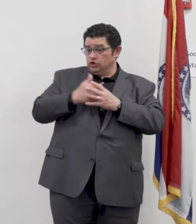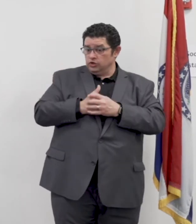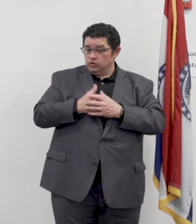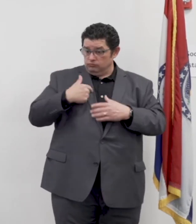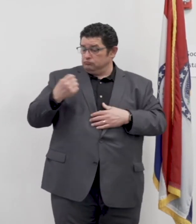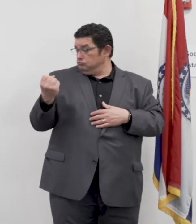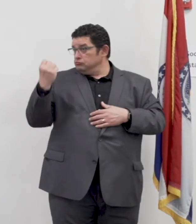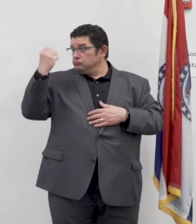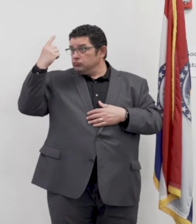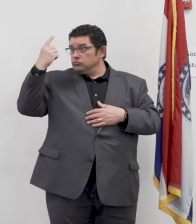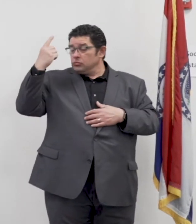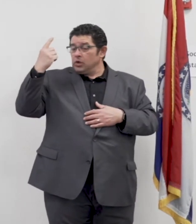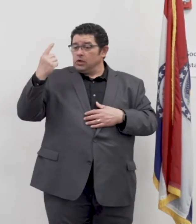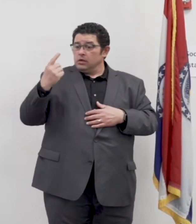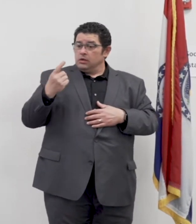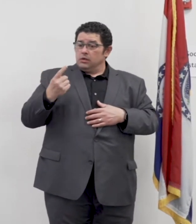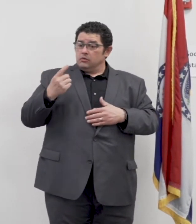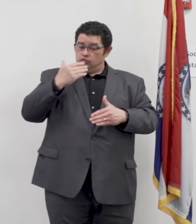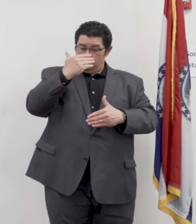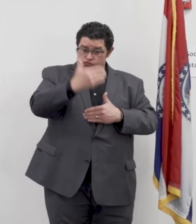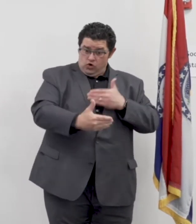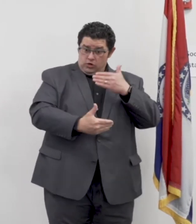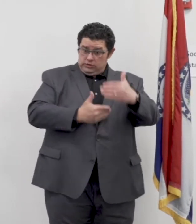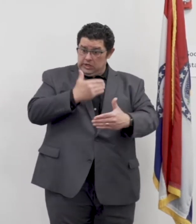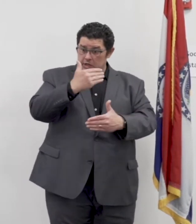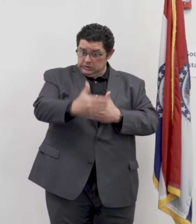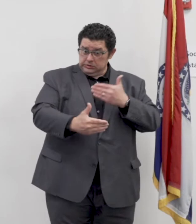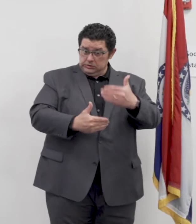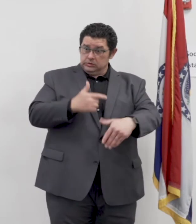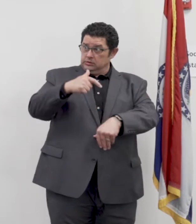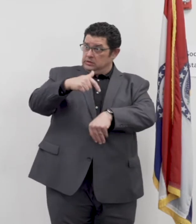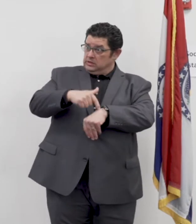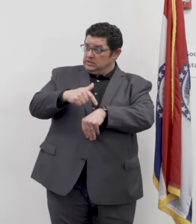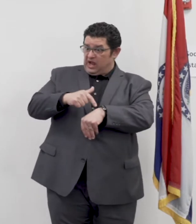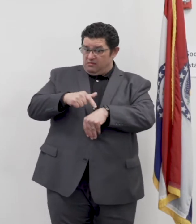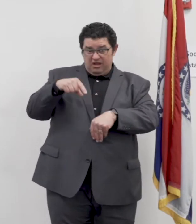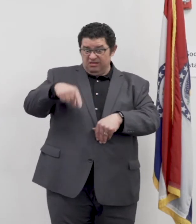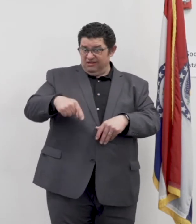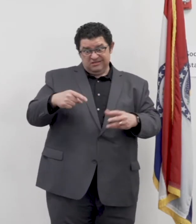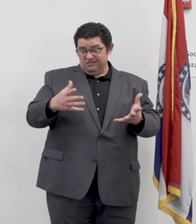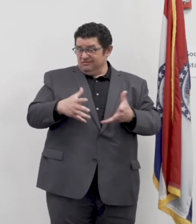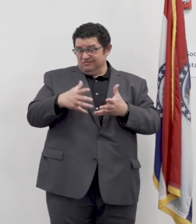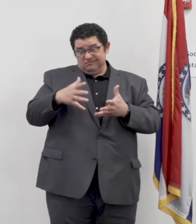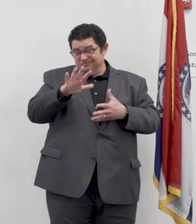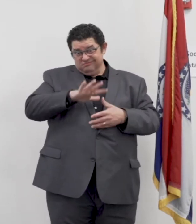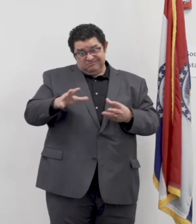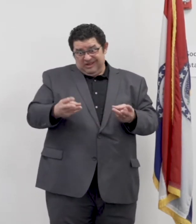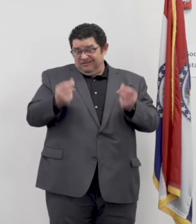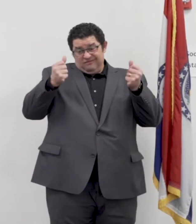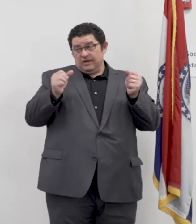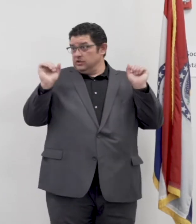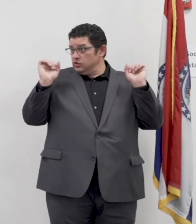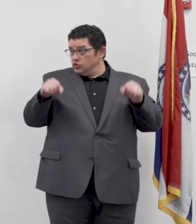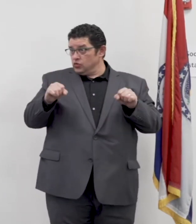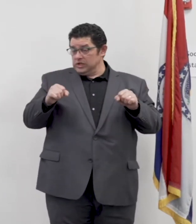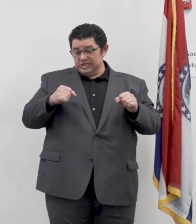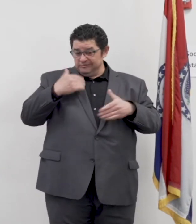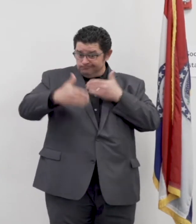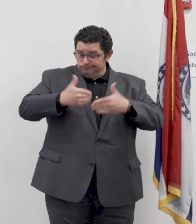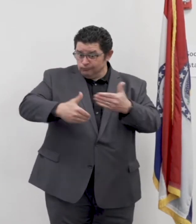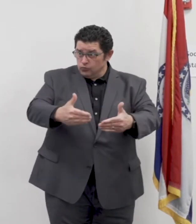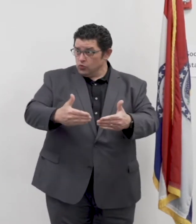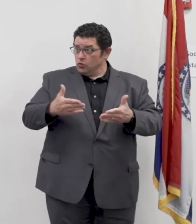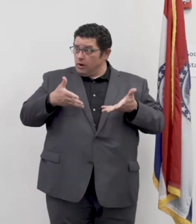understand that there is a process and there is a timeline. This is about as fast as we can responsibly move to allow people to